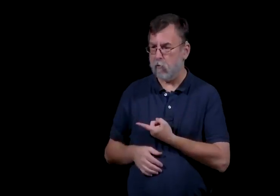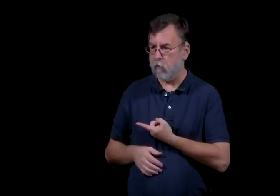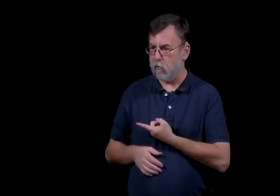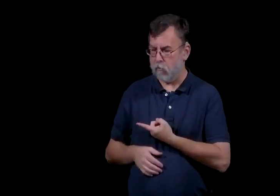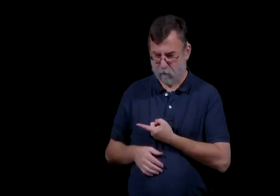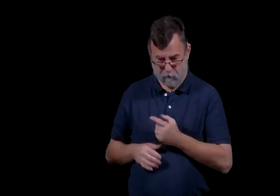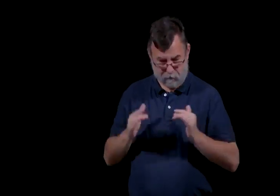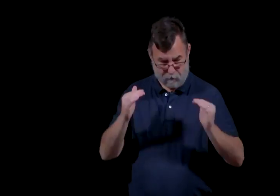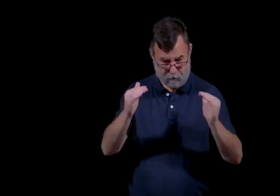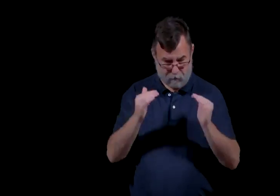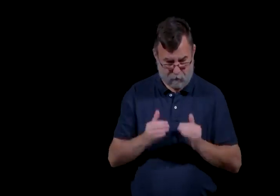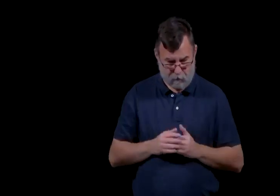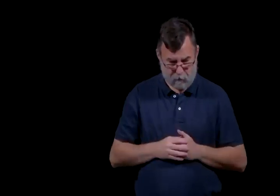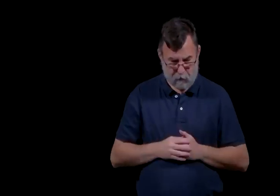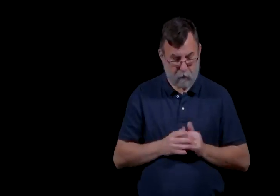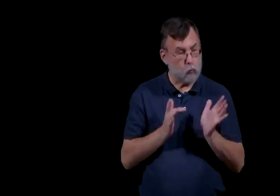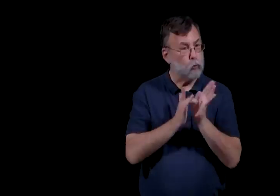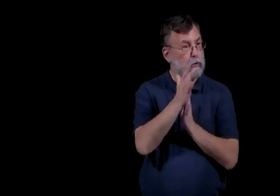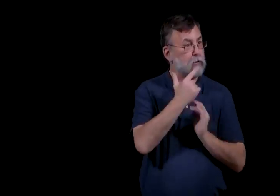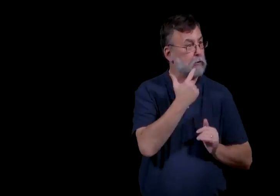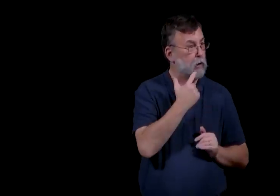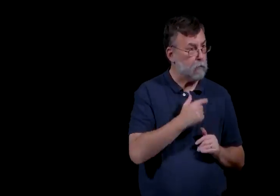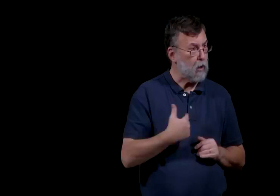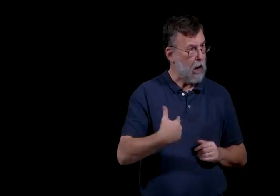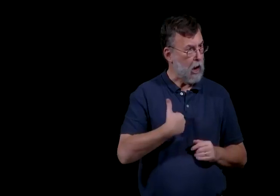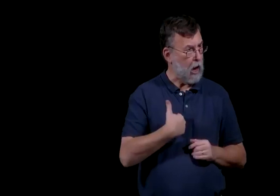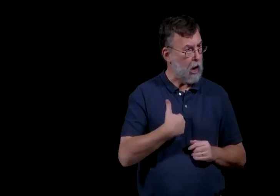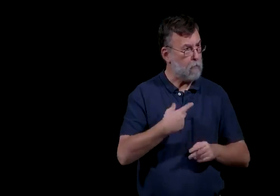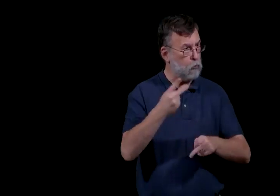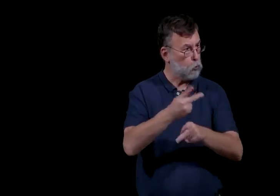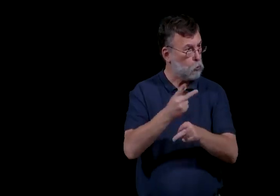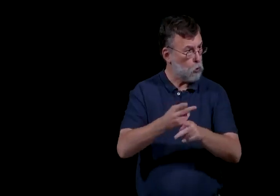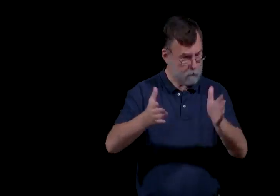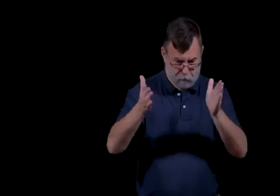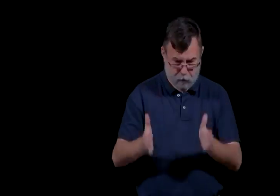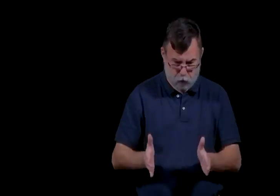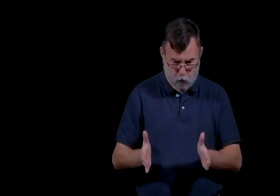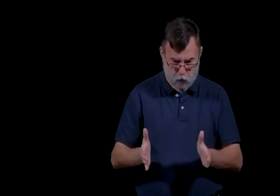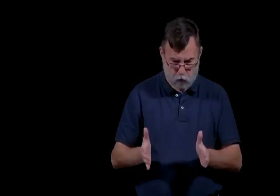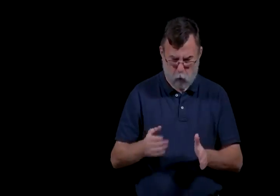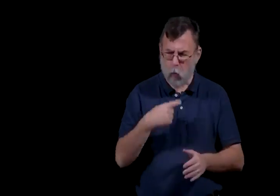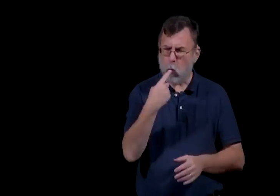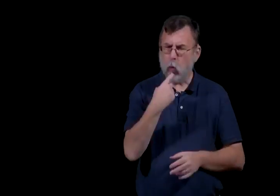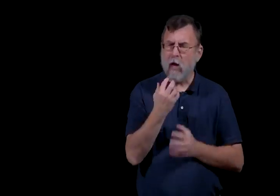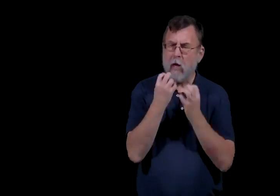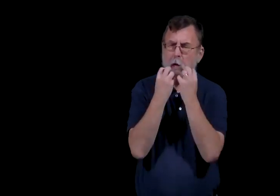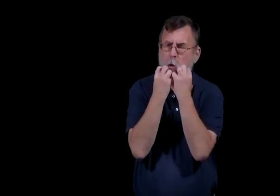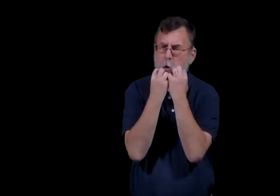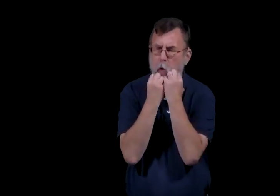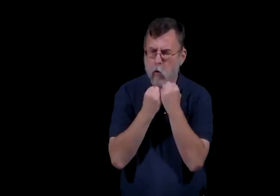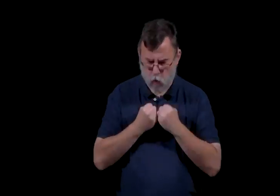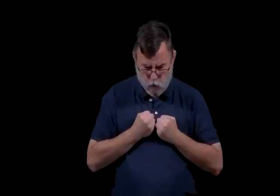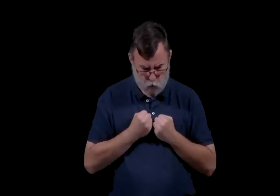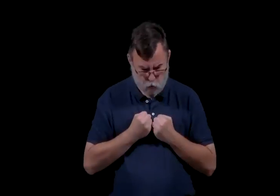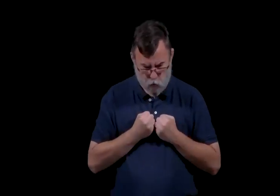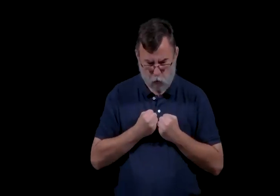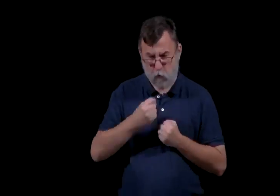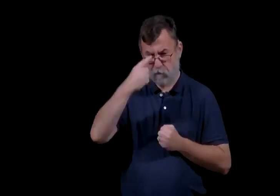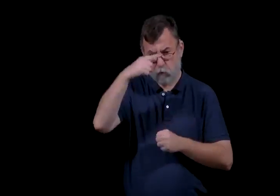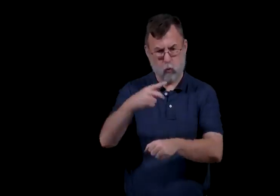up his life for the sheep. And Jesus said, I am the shepherd who cares